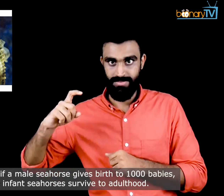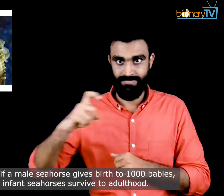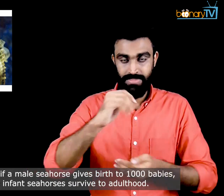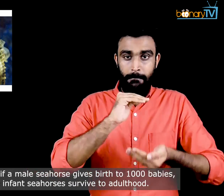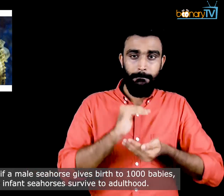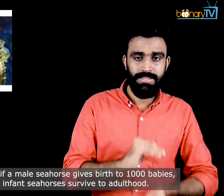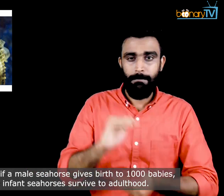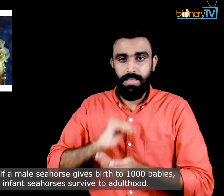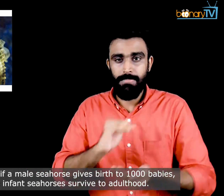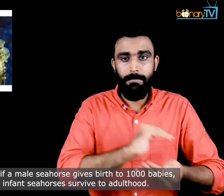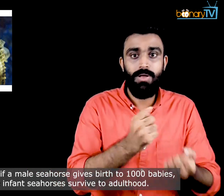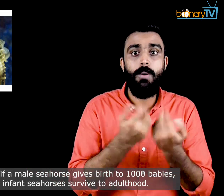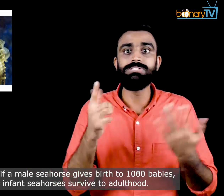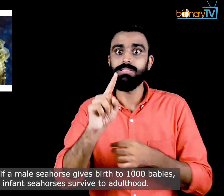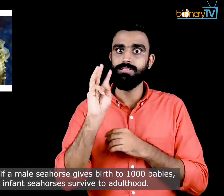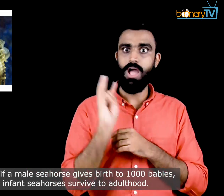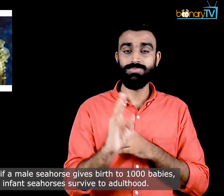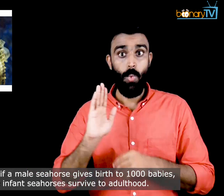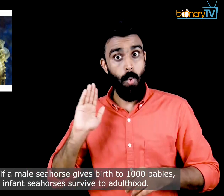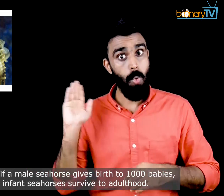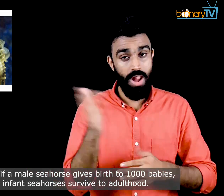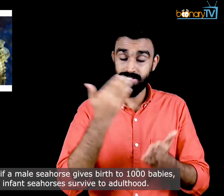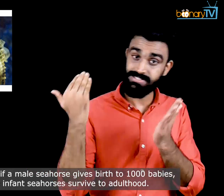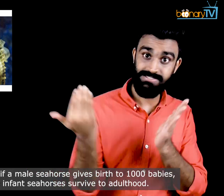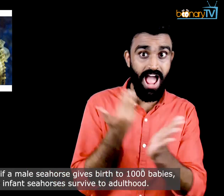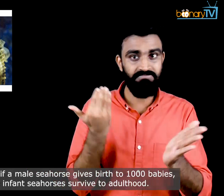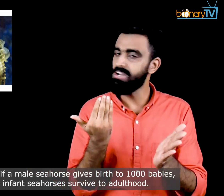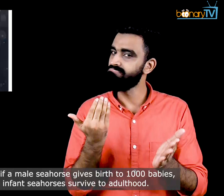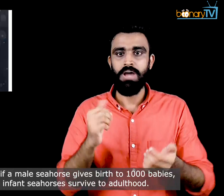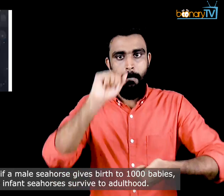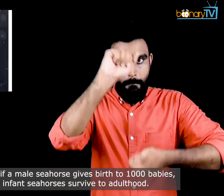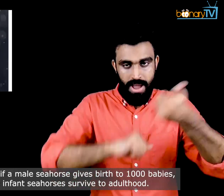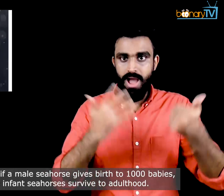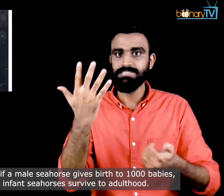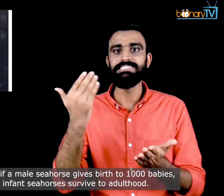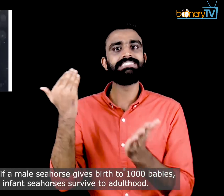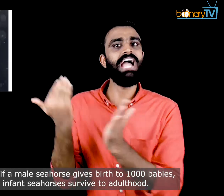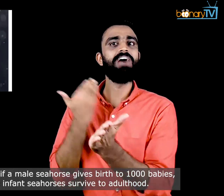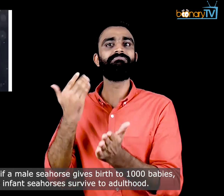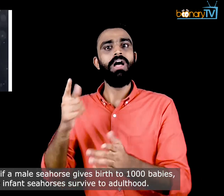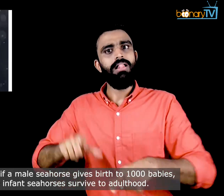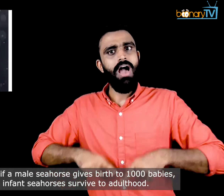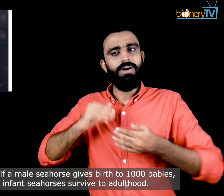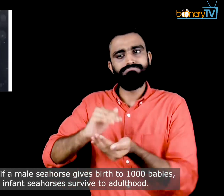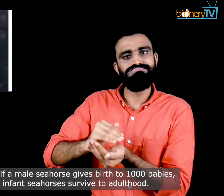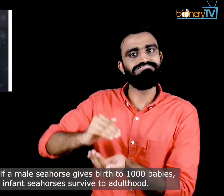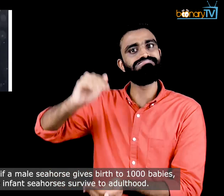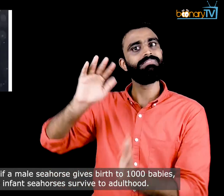for example, if a male seahorse gives birth to 1,000 babies, hardly five infant seahorses survive to adulthood.